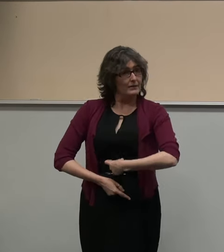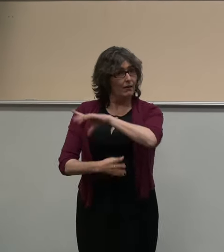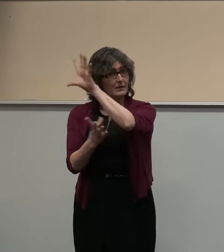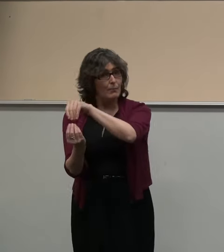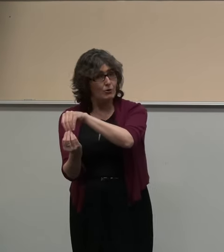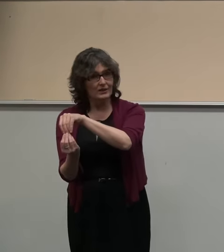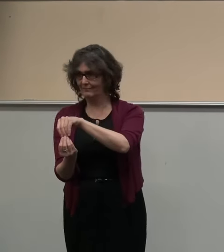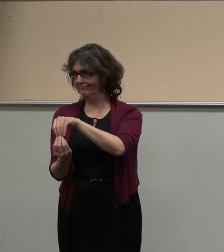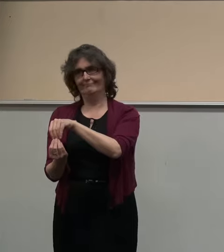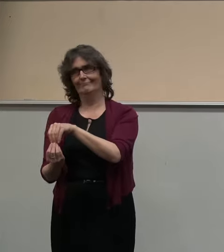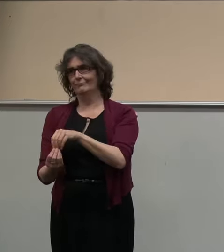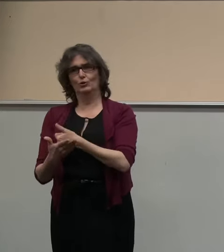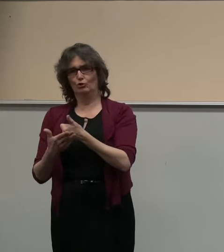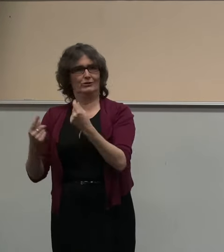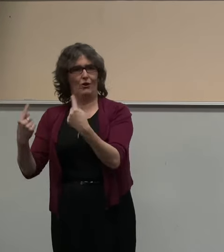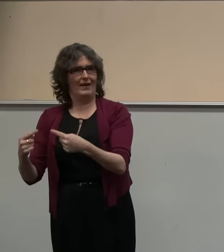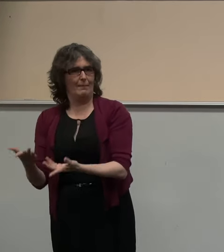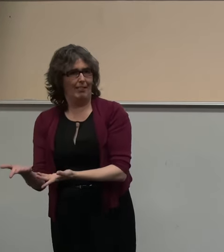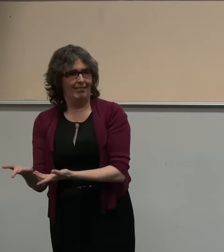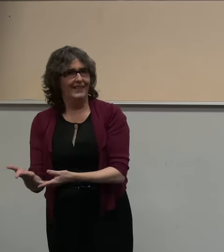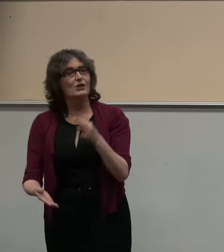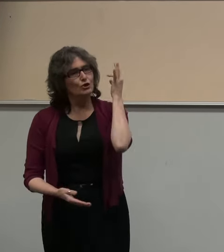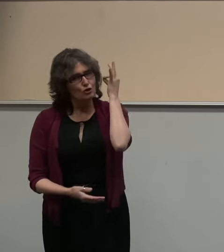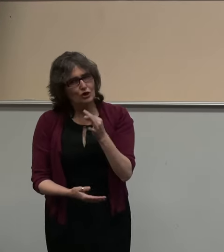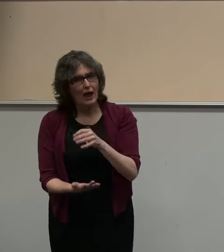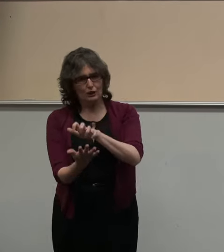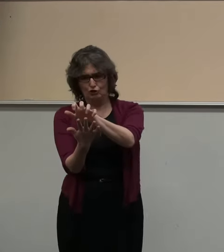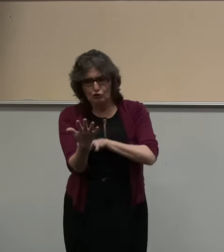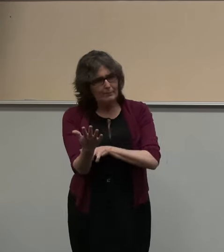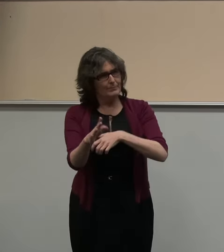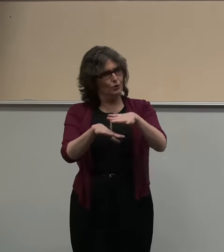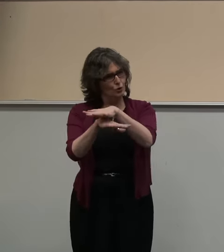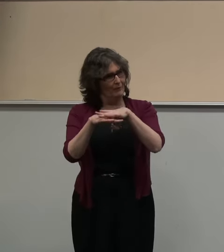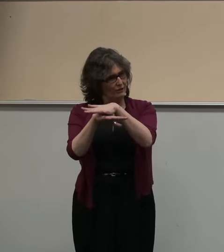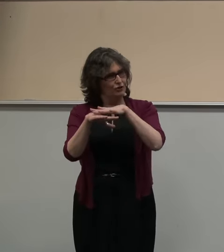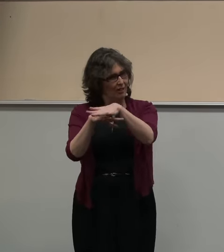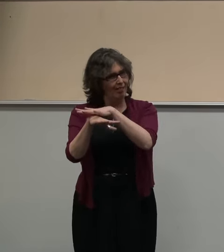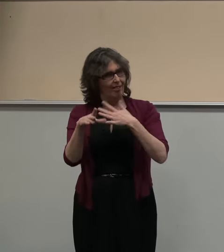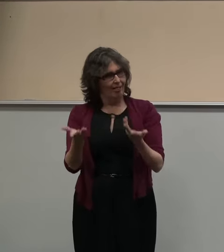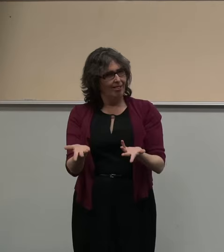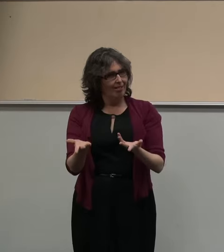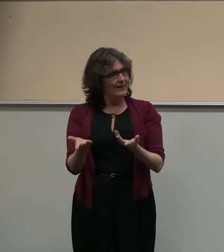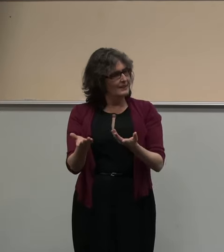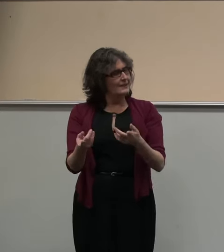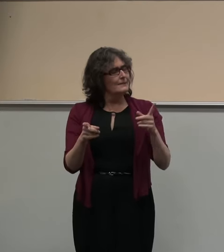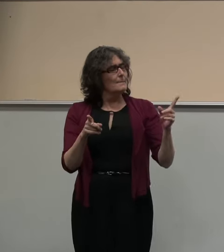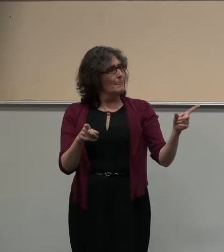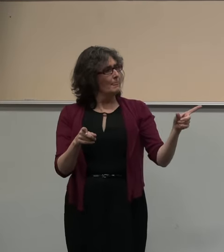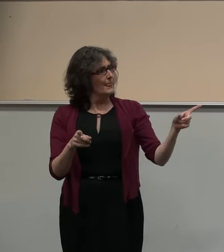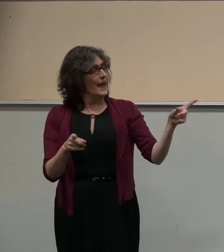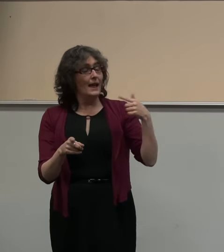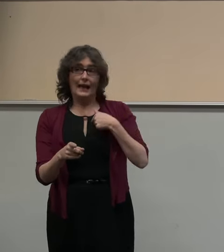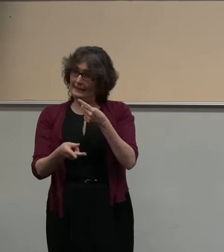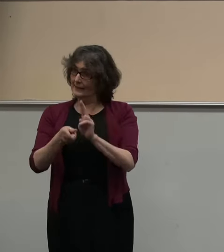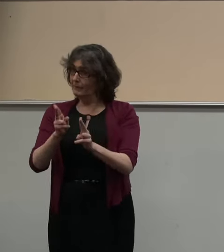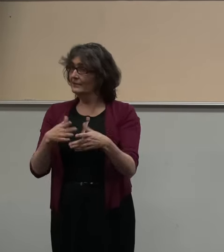one layer of the performance. So there are a lot of issues around performance. And interpreters have said, both to me